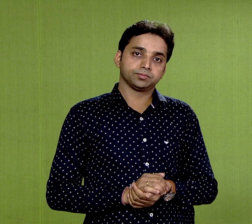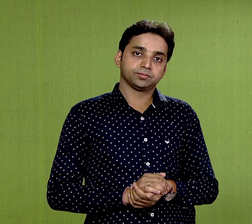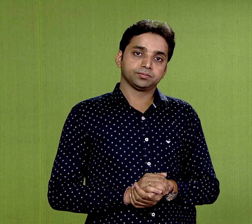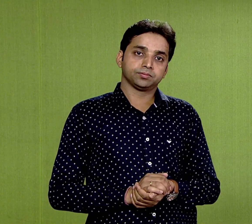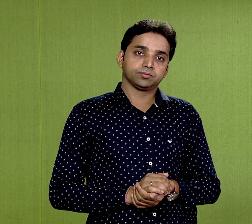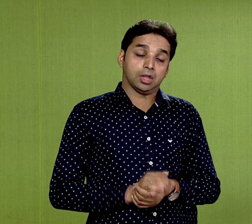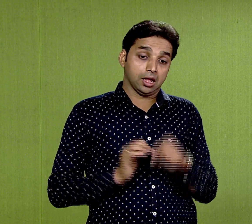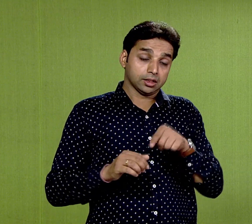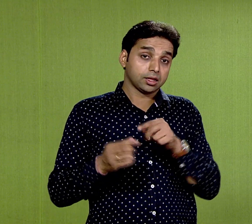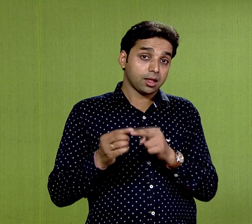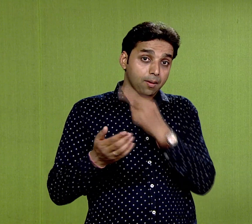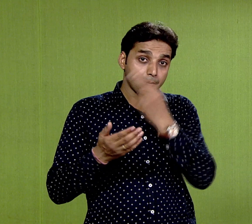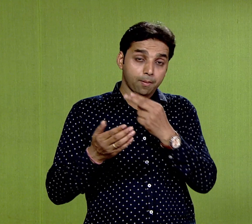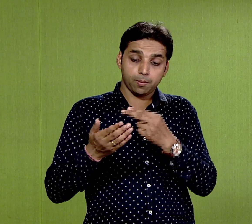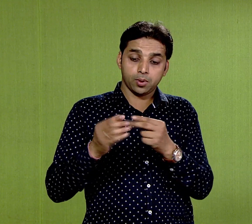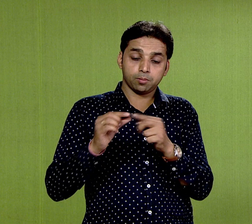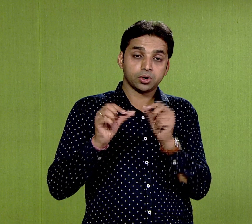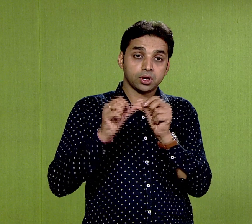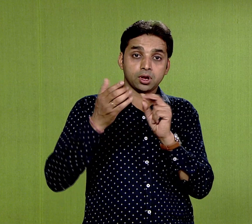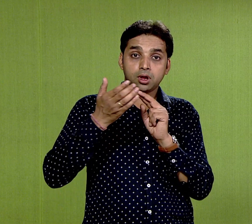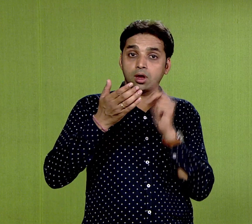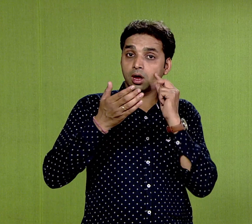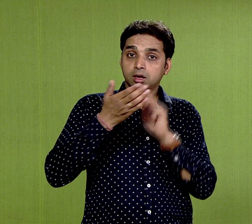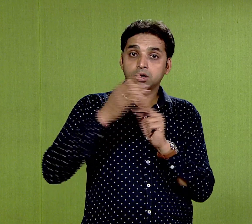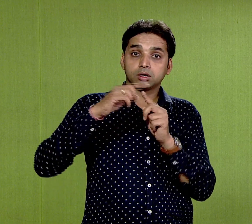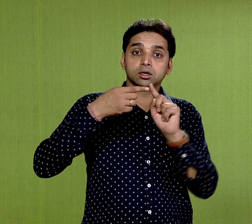They painted themes drawn from epics,